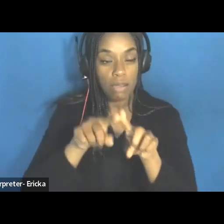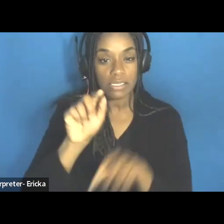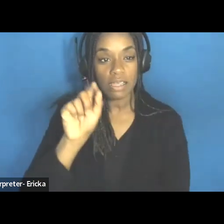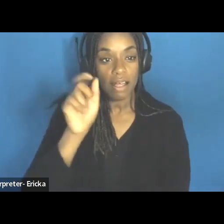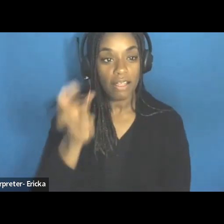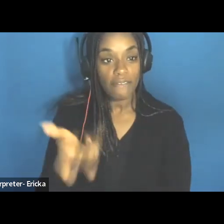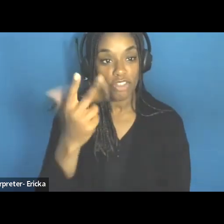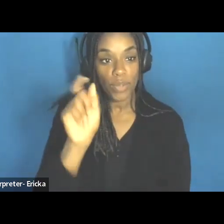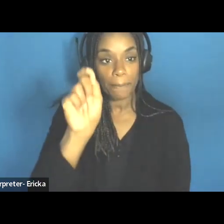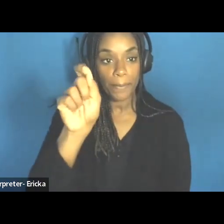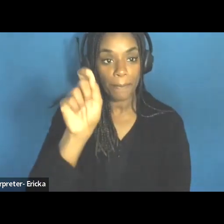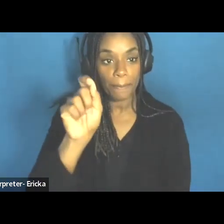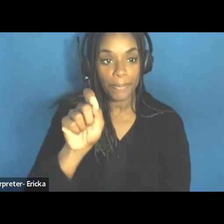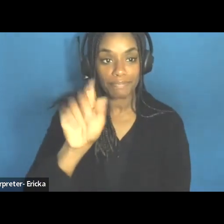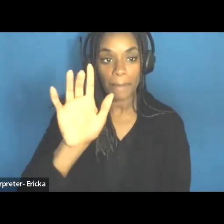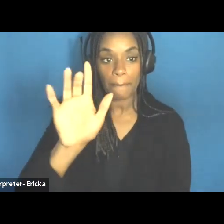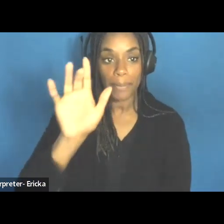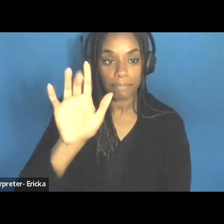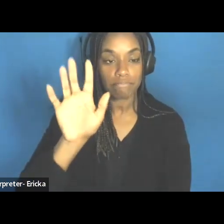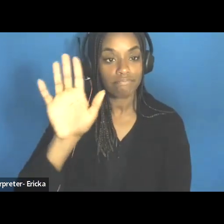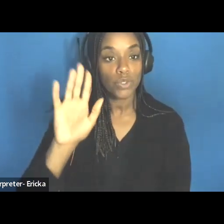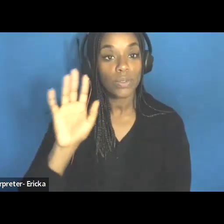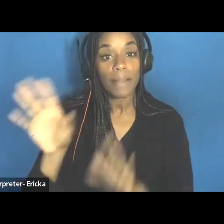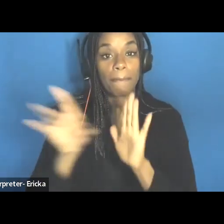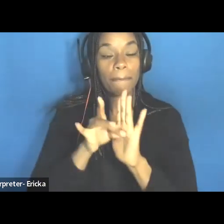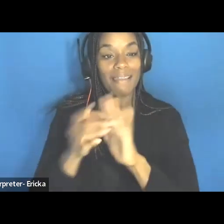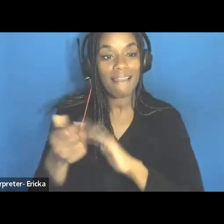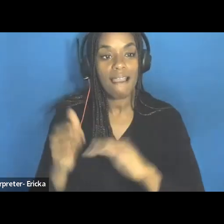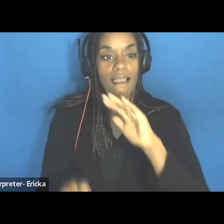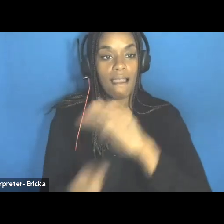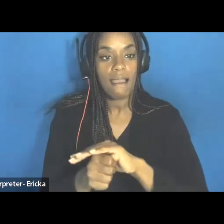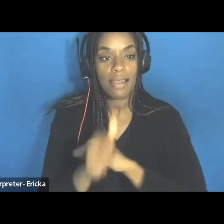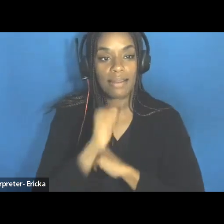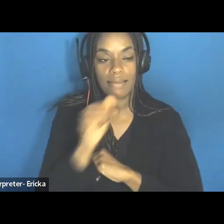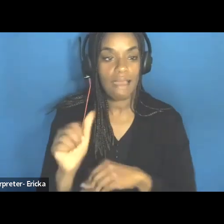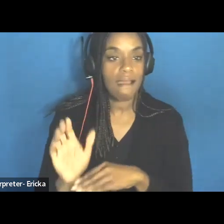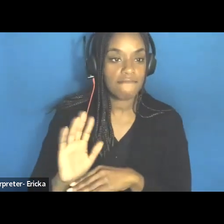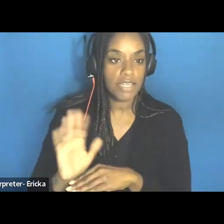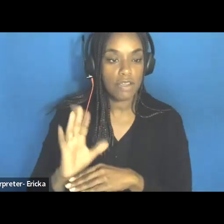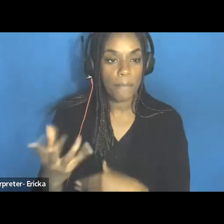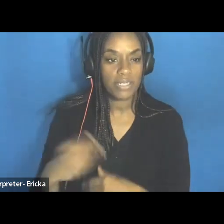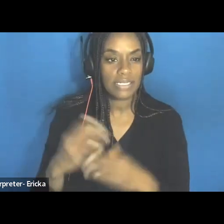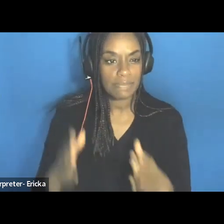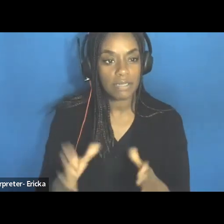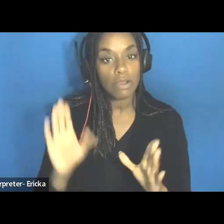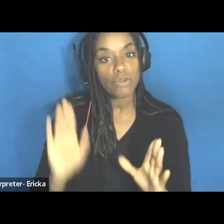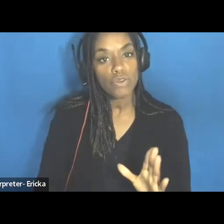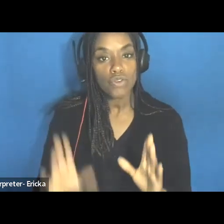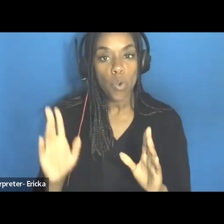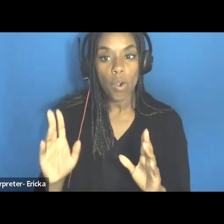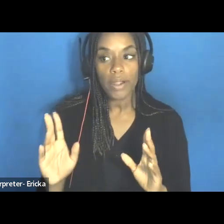the option hide non-video participants. This will make your view during the session easier to